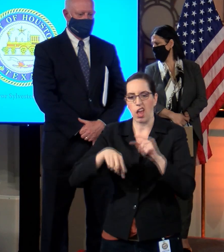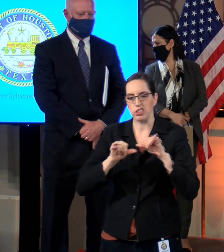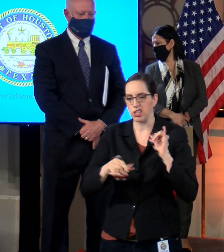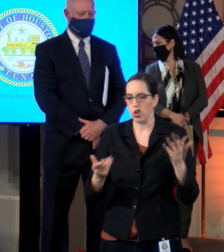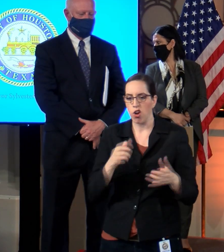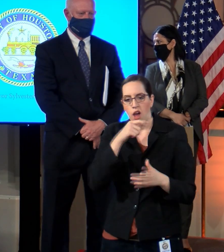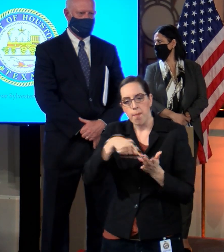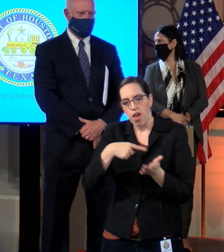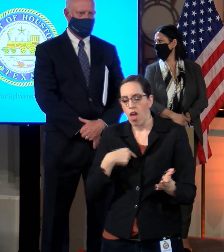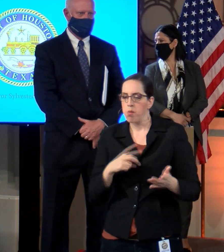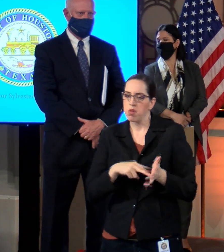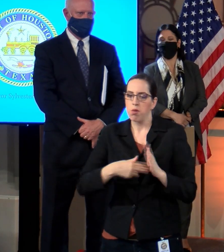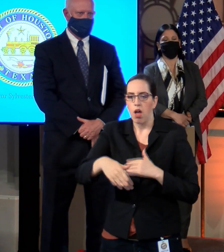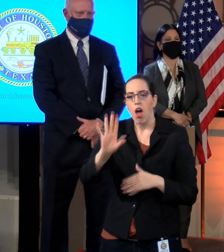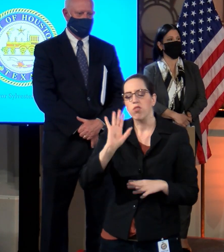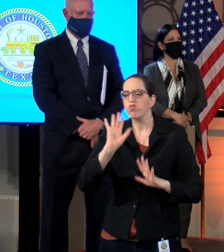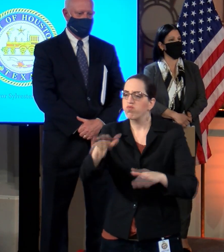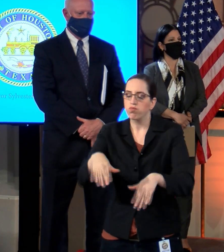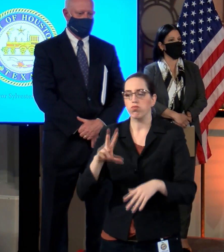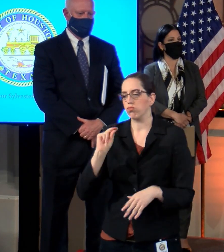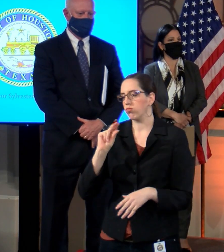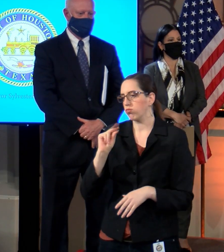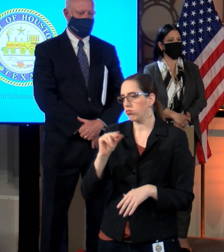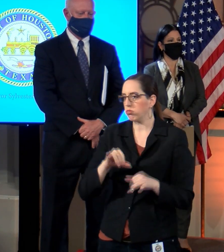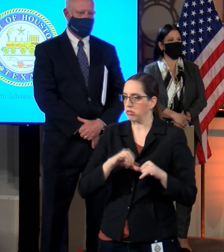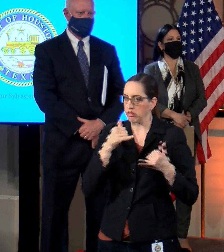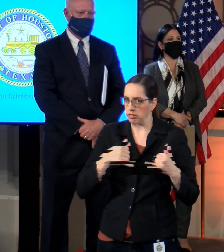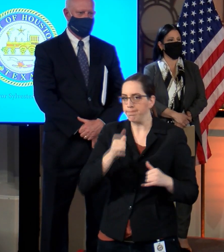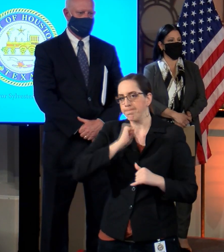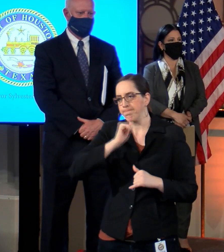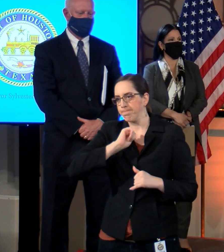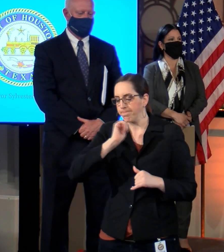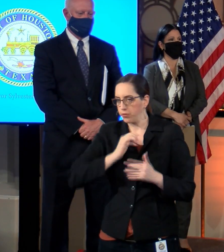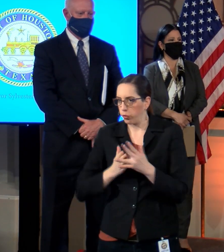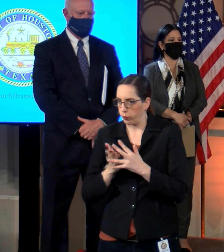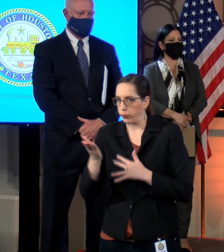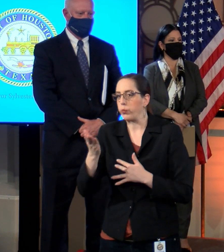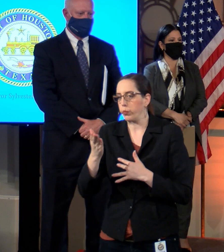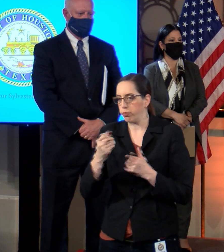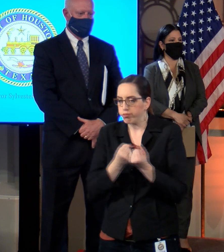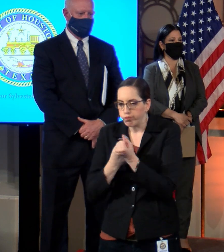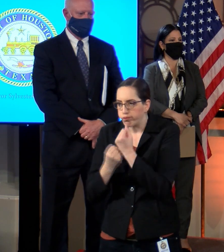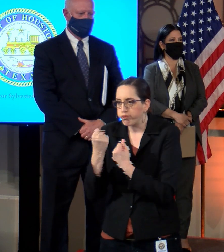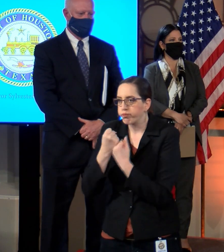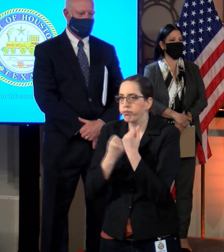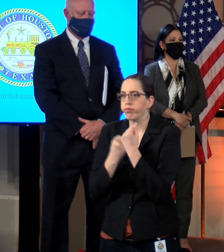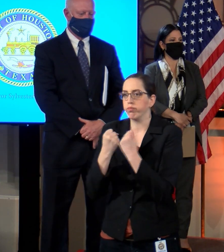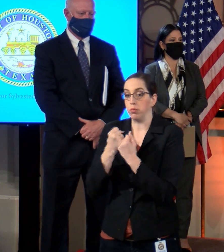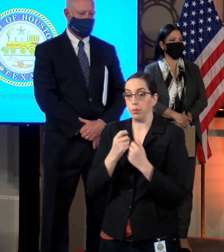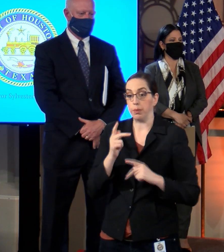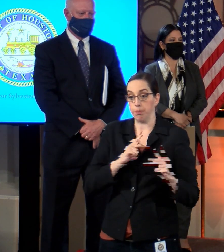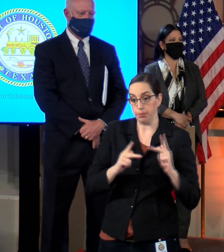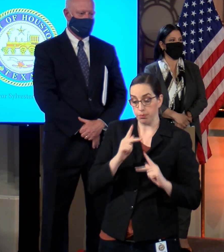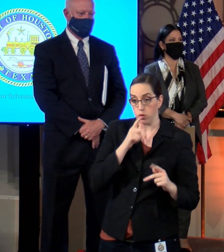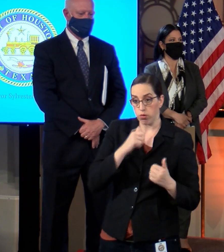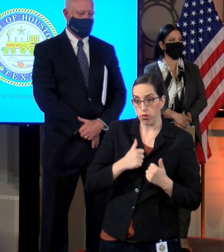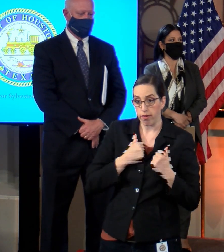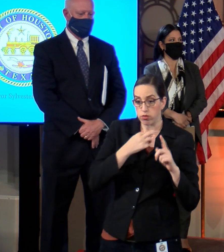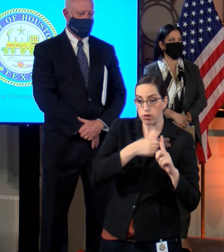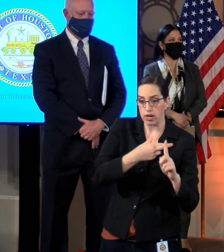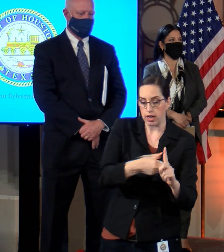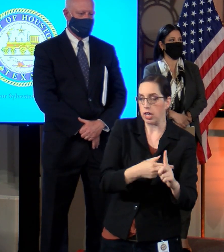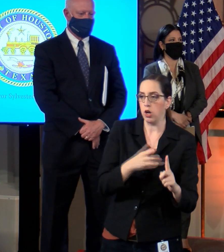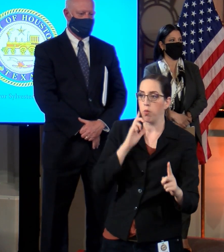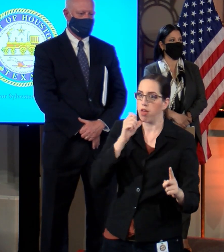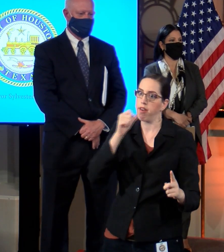homes. My hope is that we can all work together to get through these times. And that our tenants, for example, will not